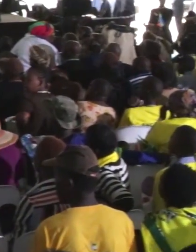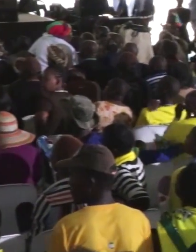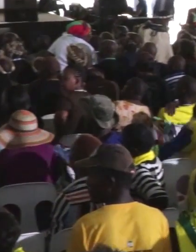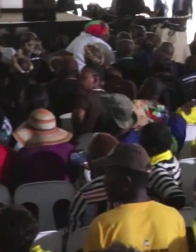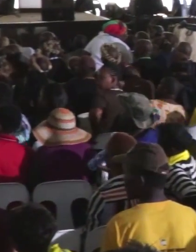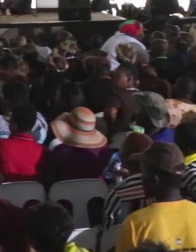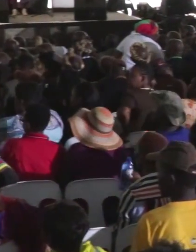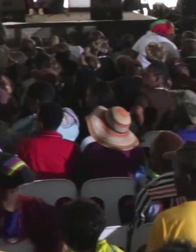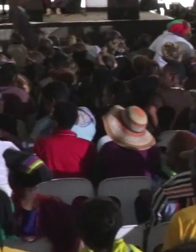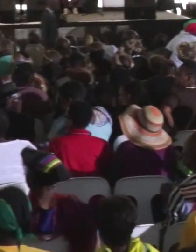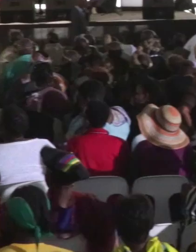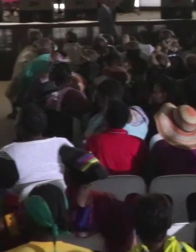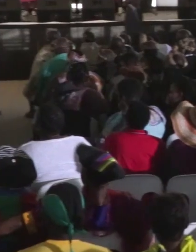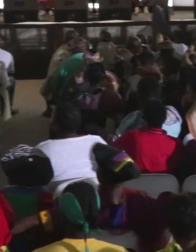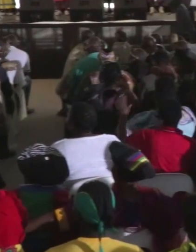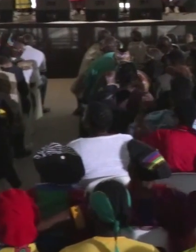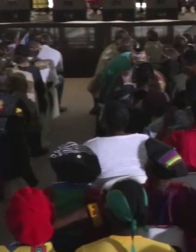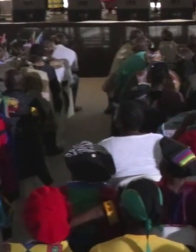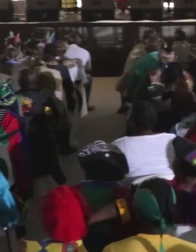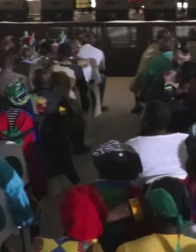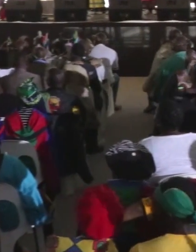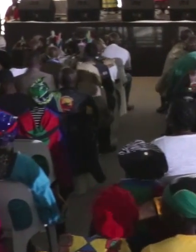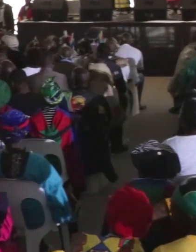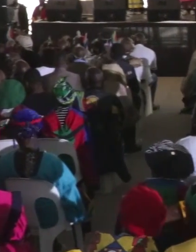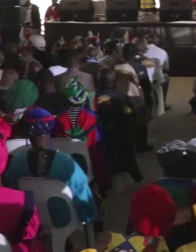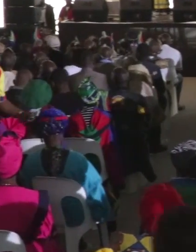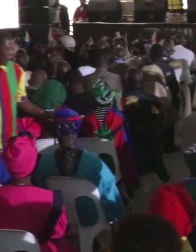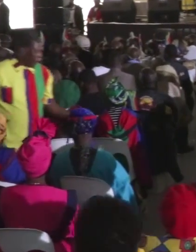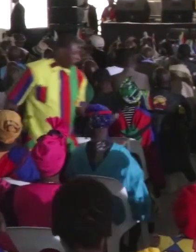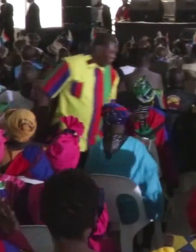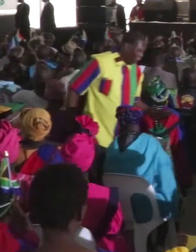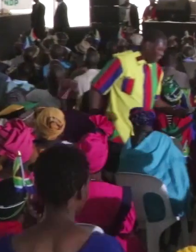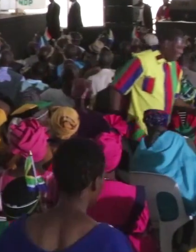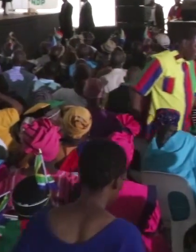We recall the rich history of struggle